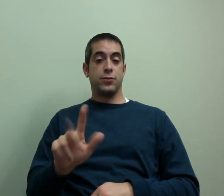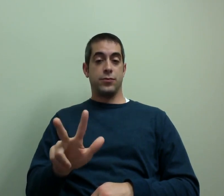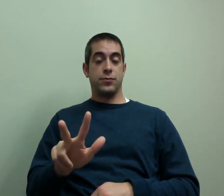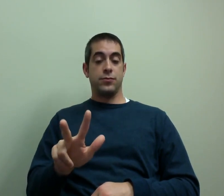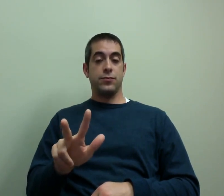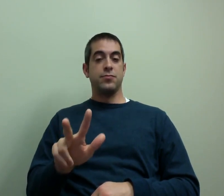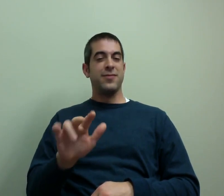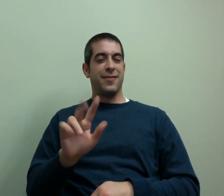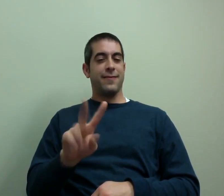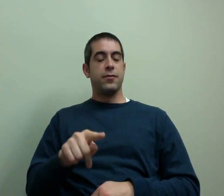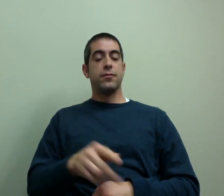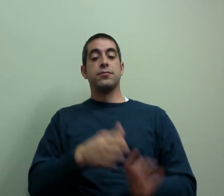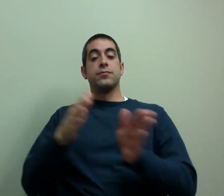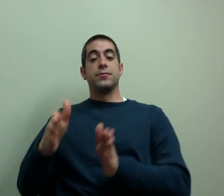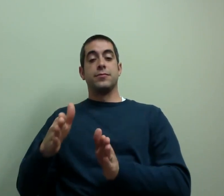or Garth's email,